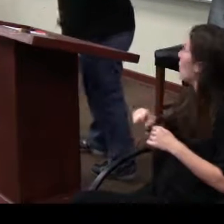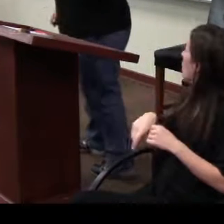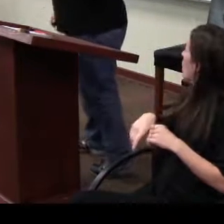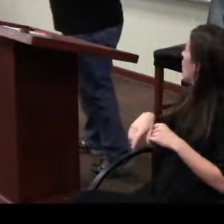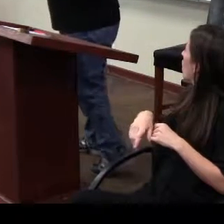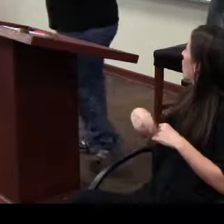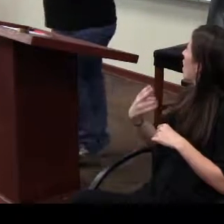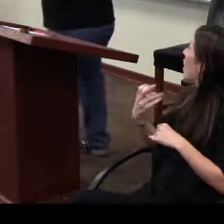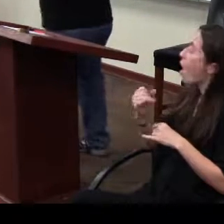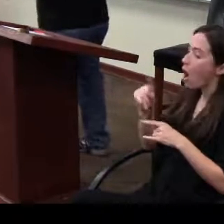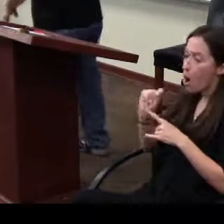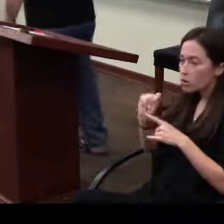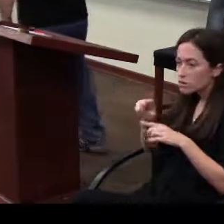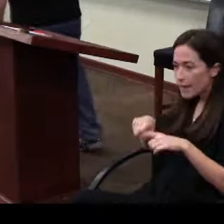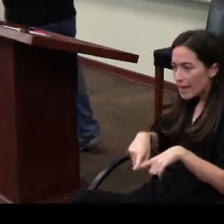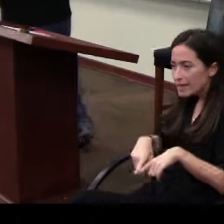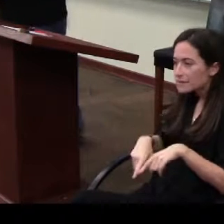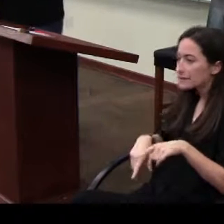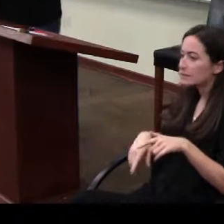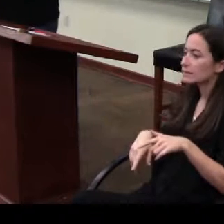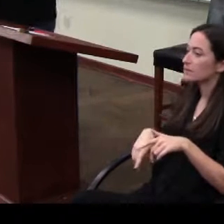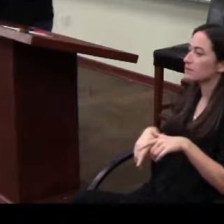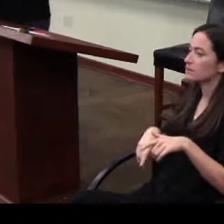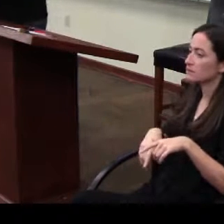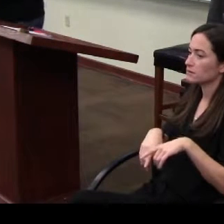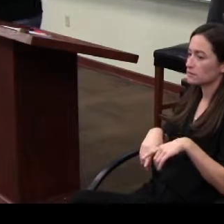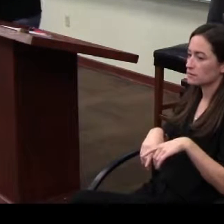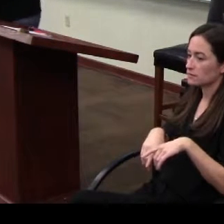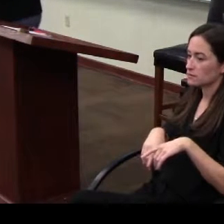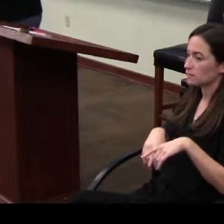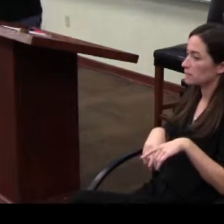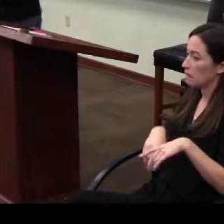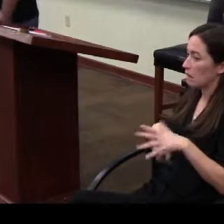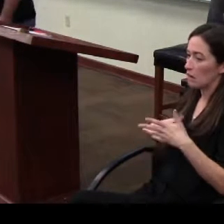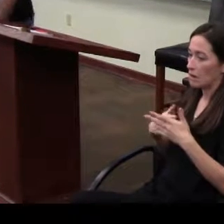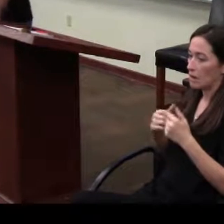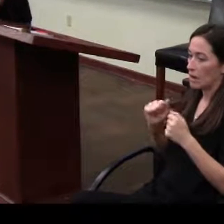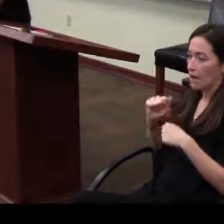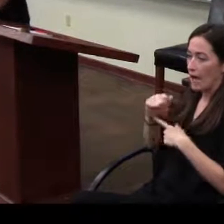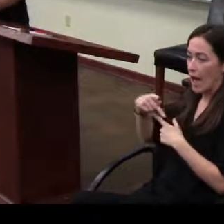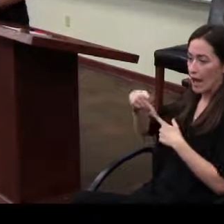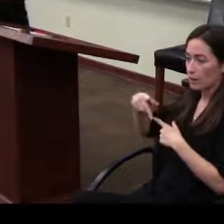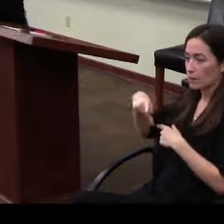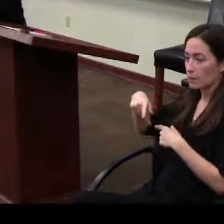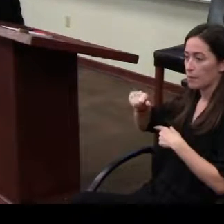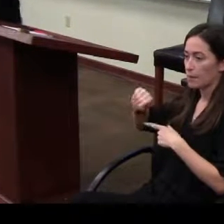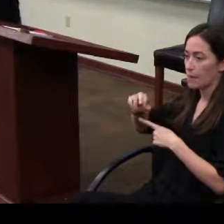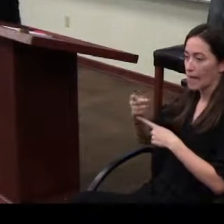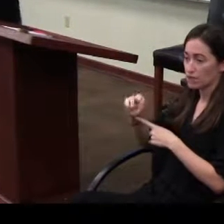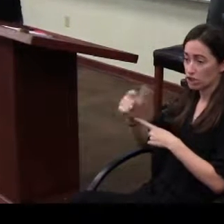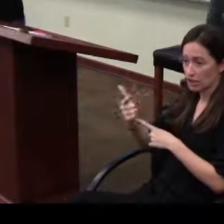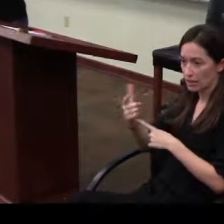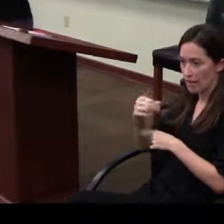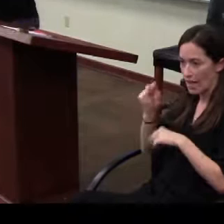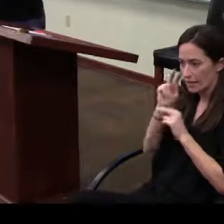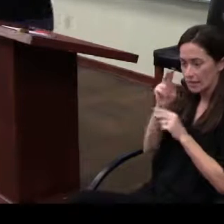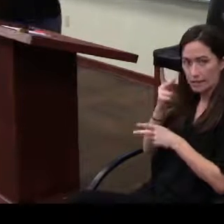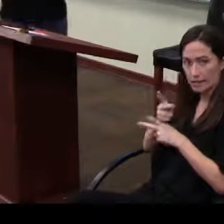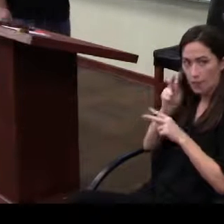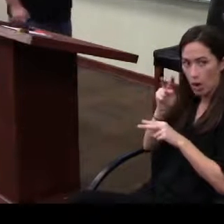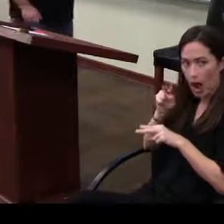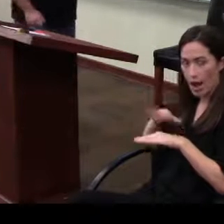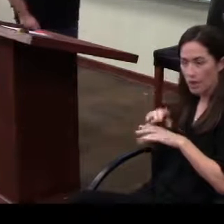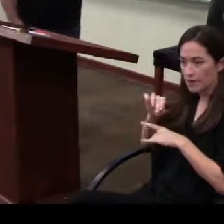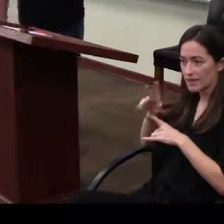integrity monitoring, register integrity monitoring, et cetera, et cetera. App patching, and keep an eye on some of the data, right? Canary